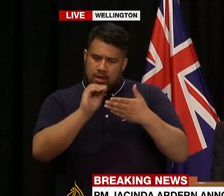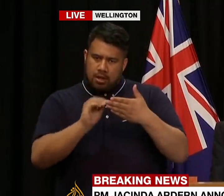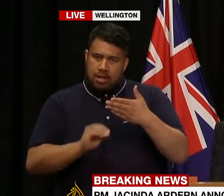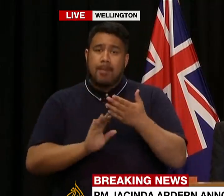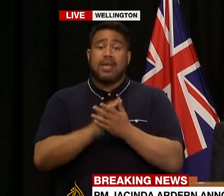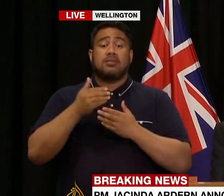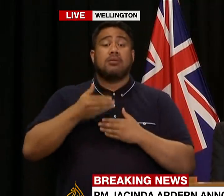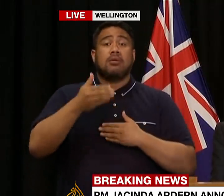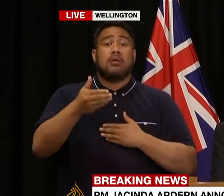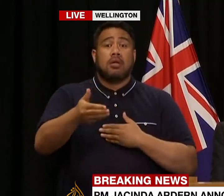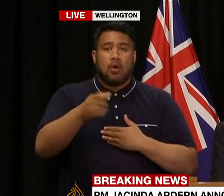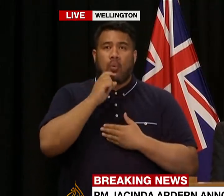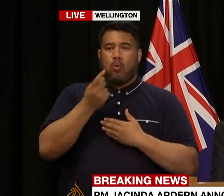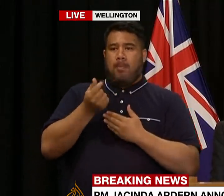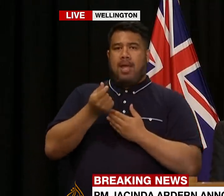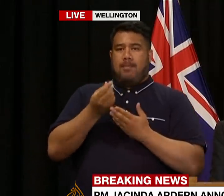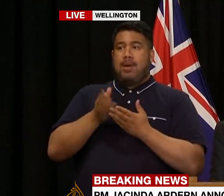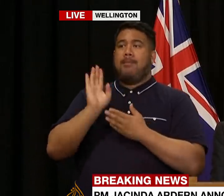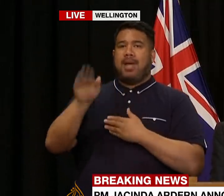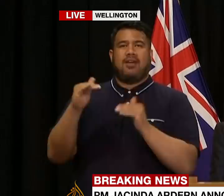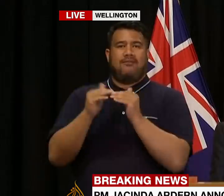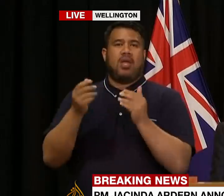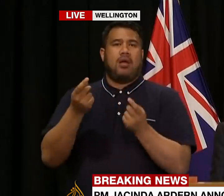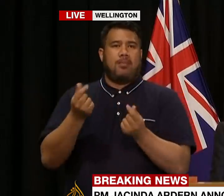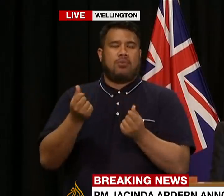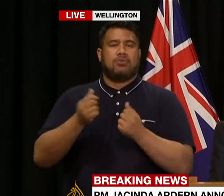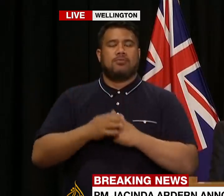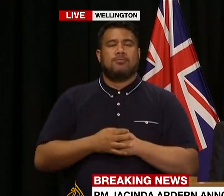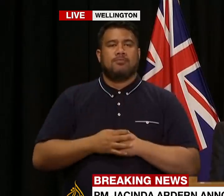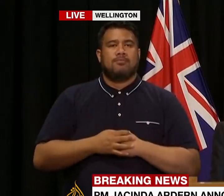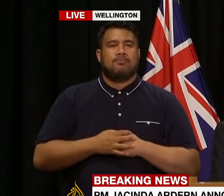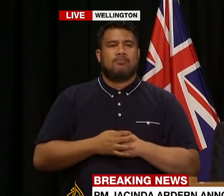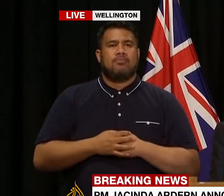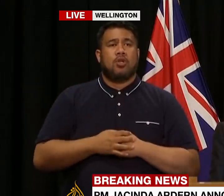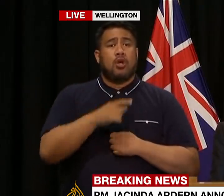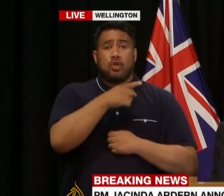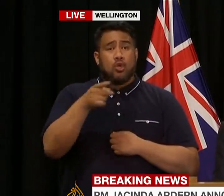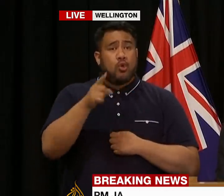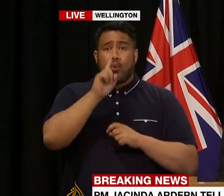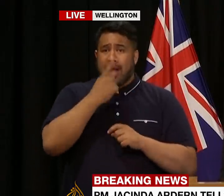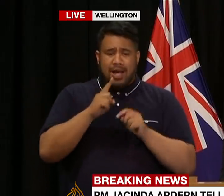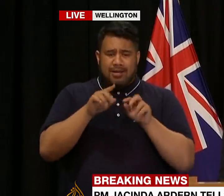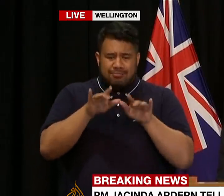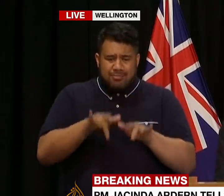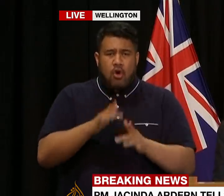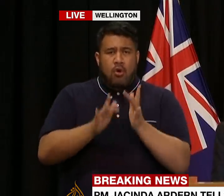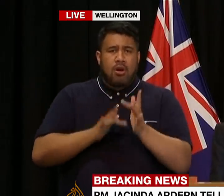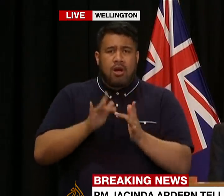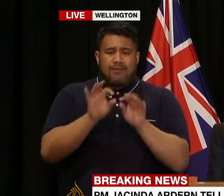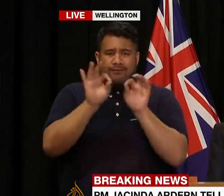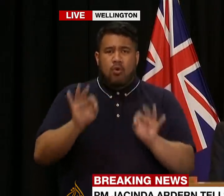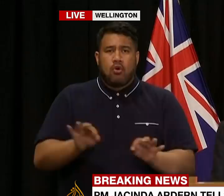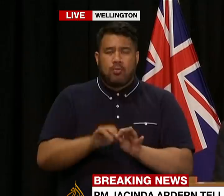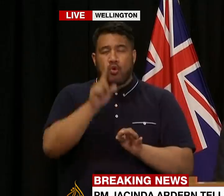the buyback is in place. If owners are unable to complete the online form, they are able to contact the police